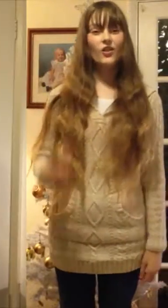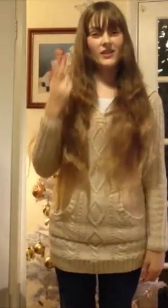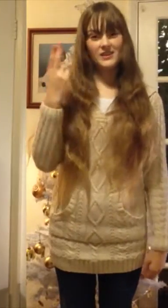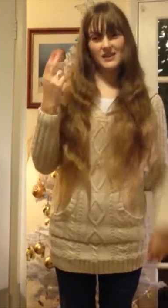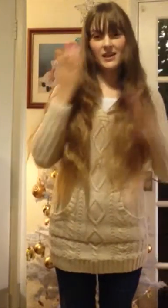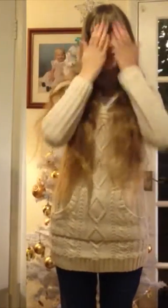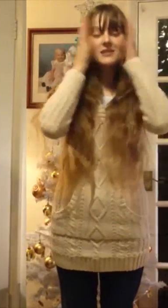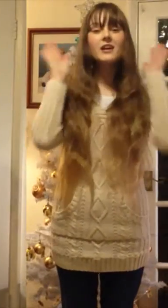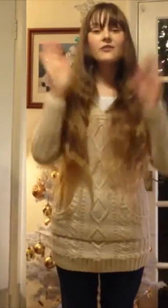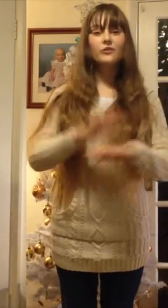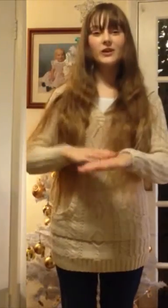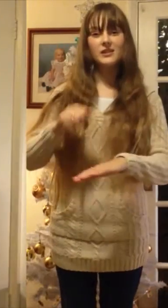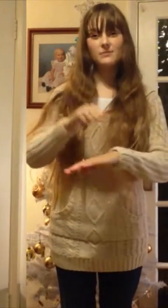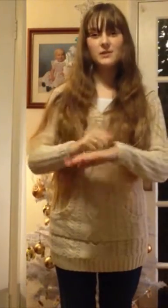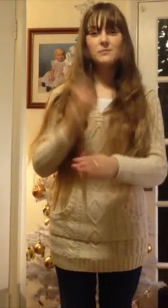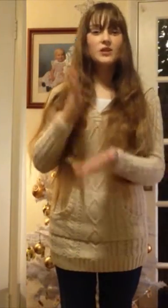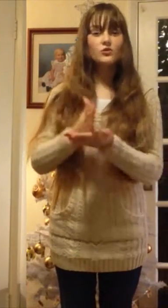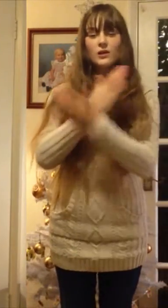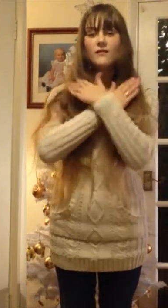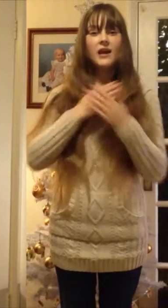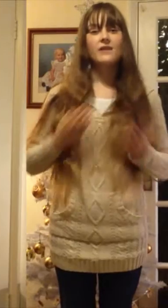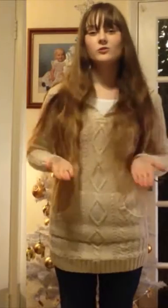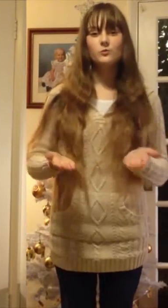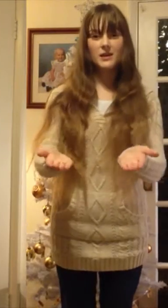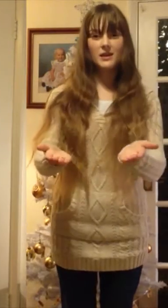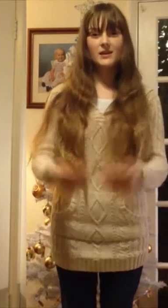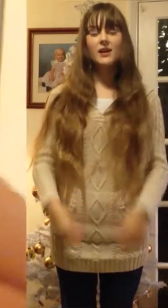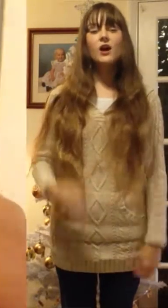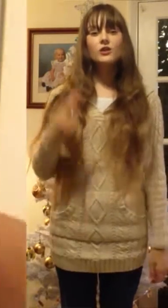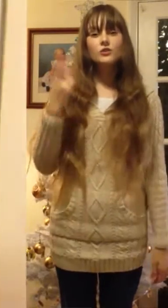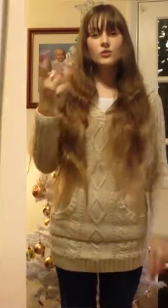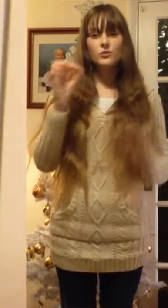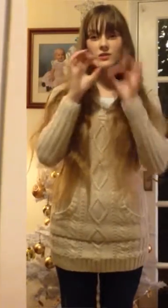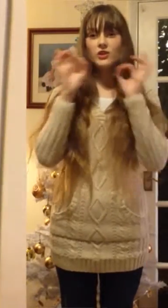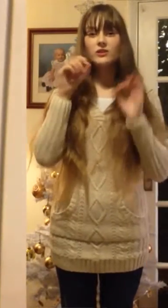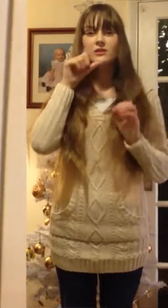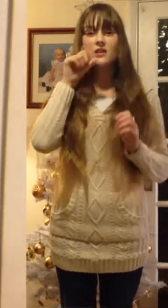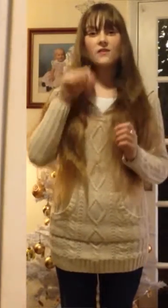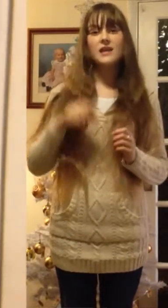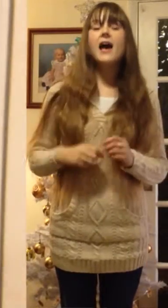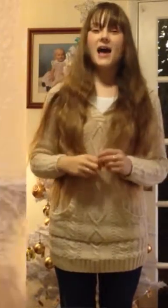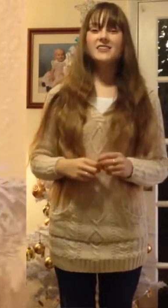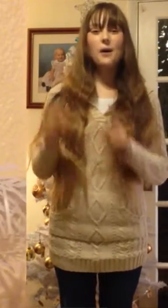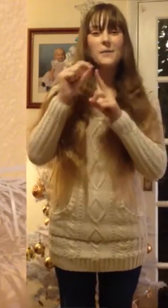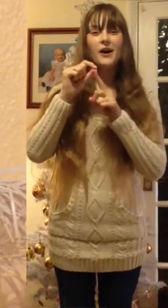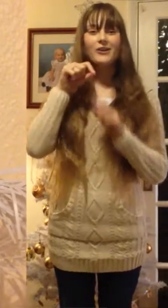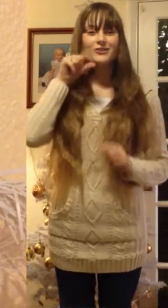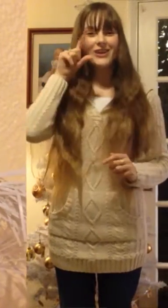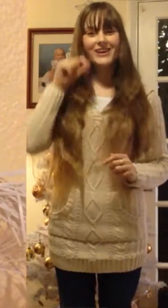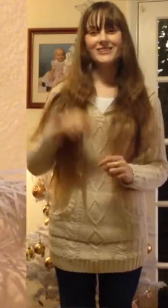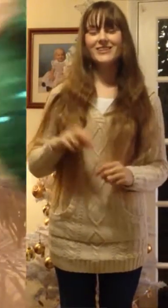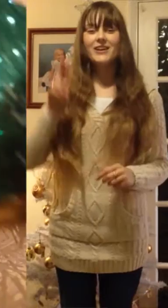On the second day of Christmas, my true love gave to me, two turtledoves and a